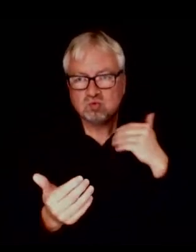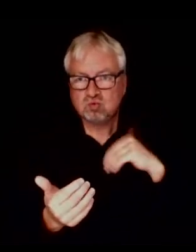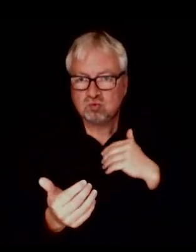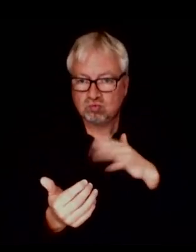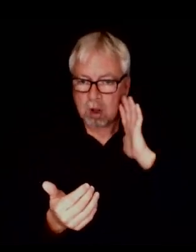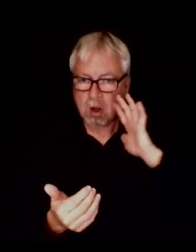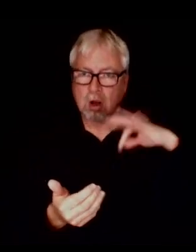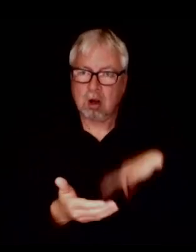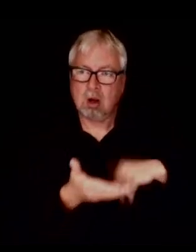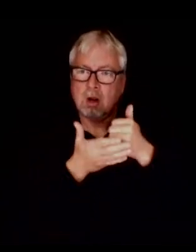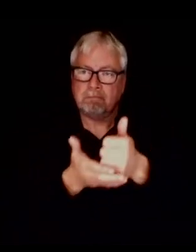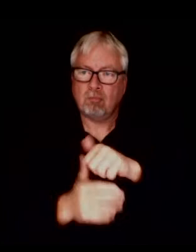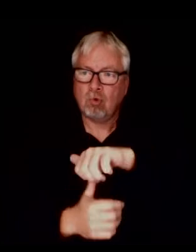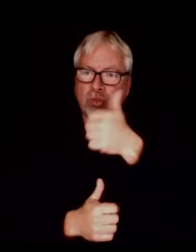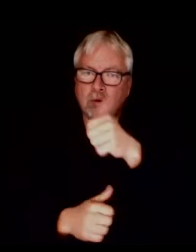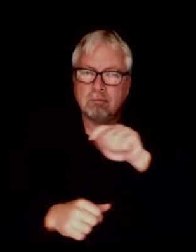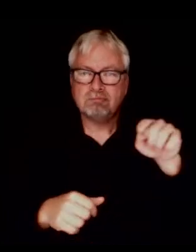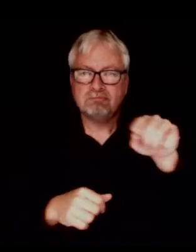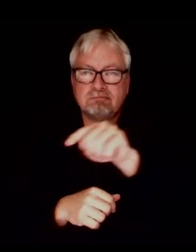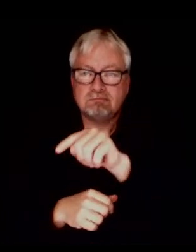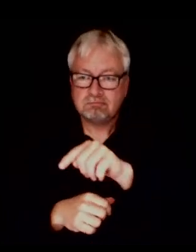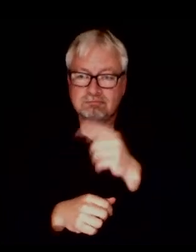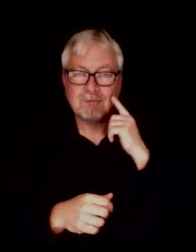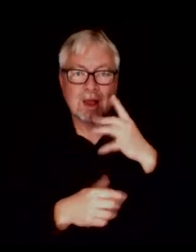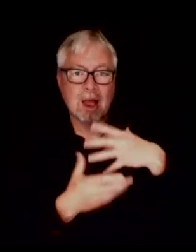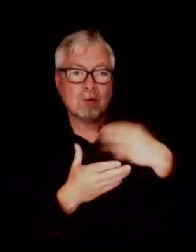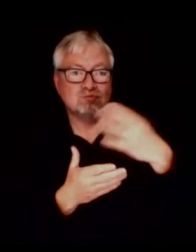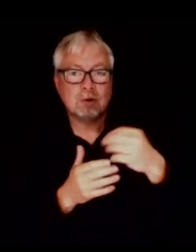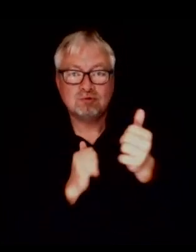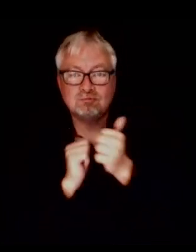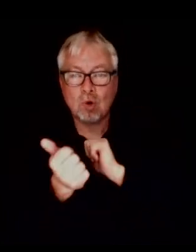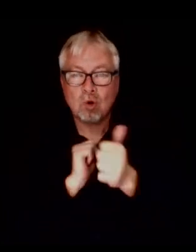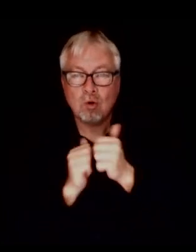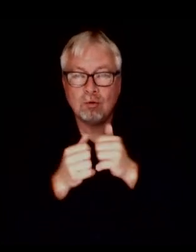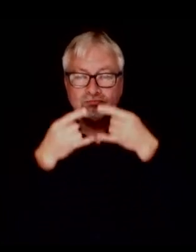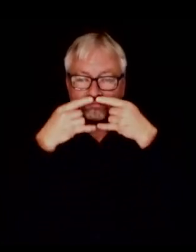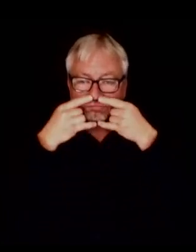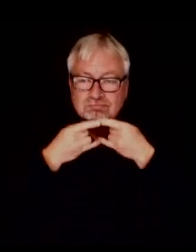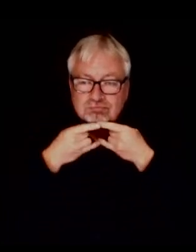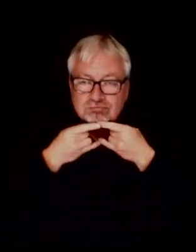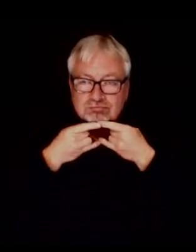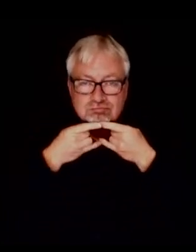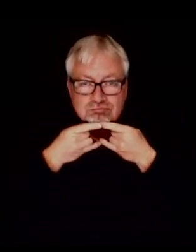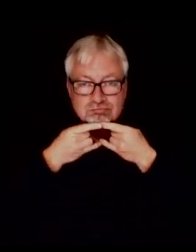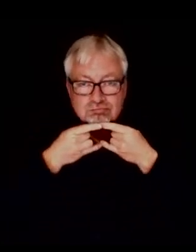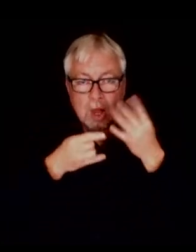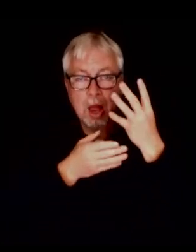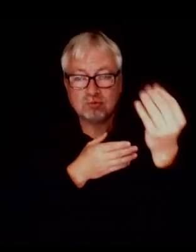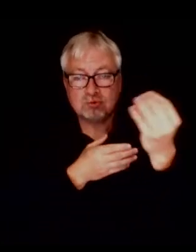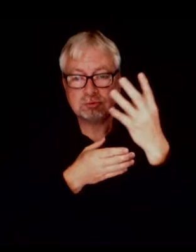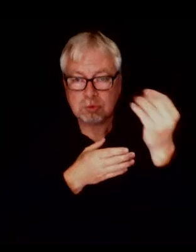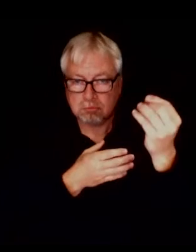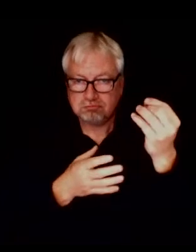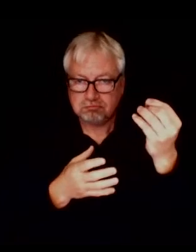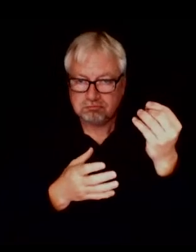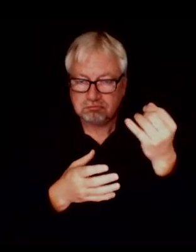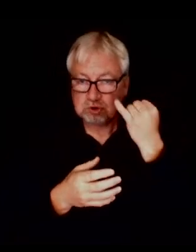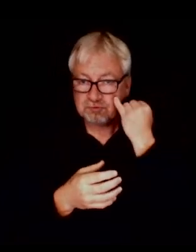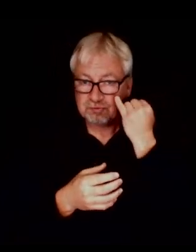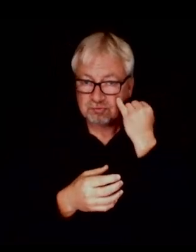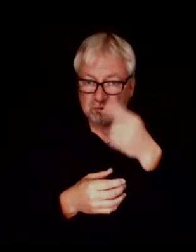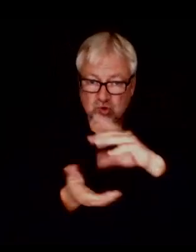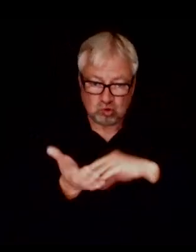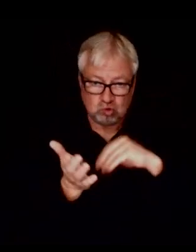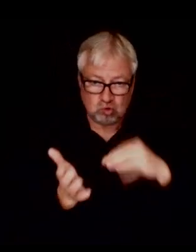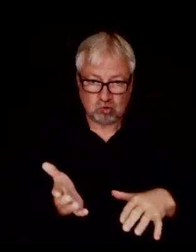to remove their face covering while on the field or court. But face coverings must continue to be worn while not actively playing, for